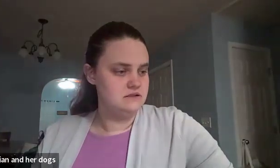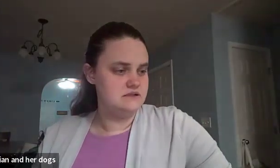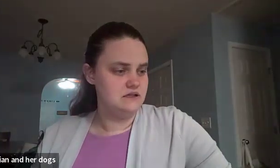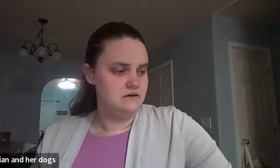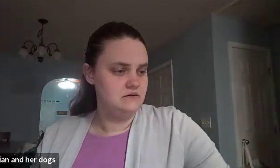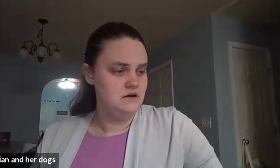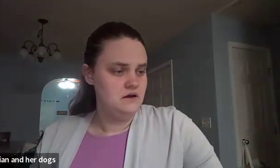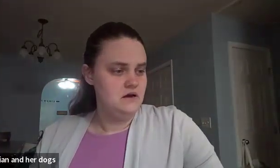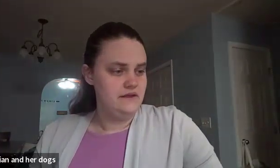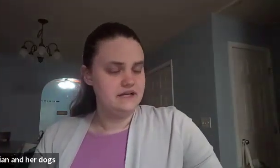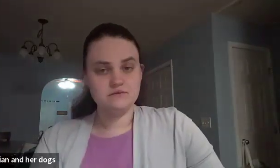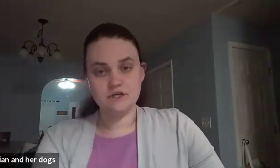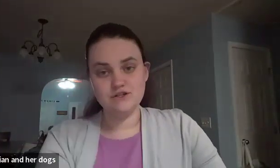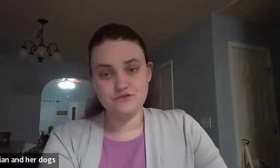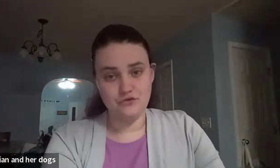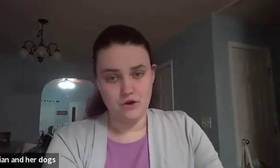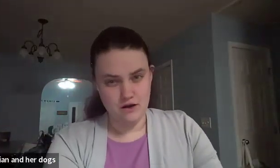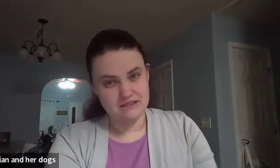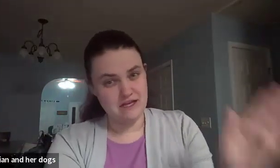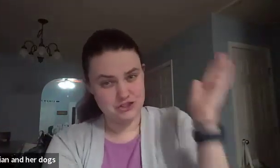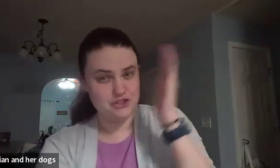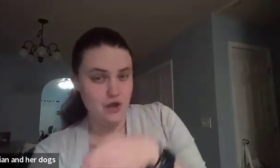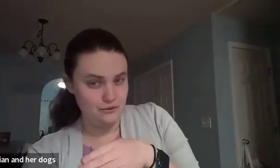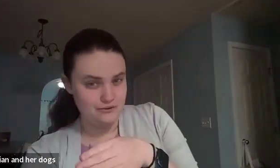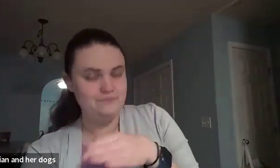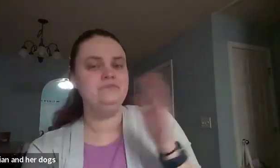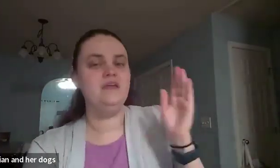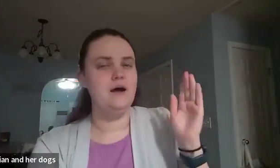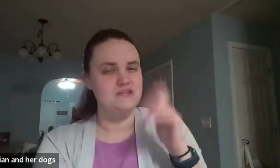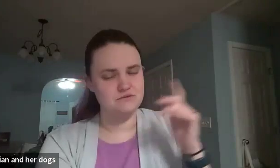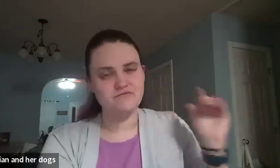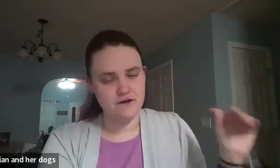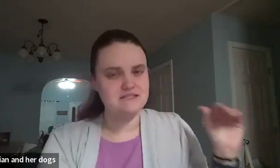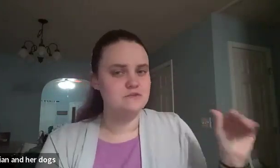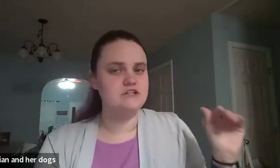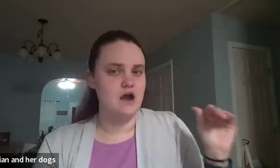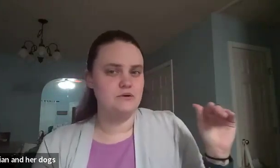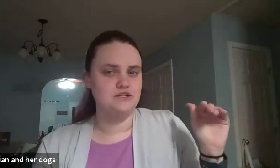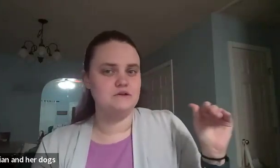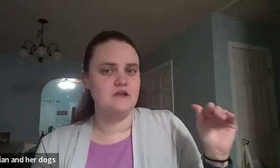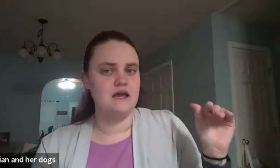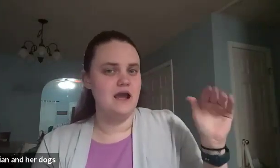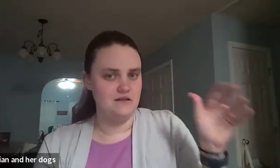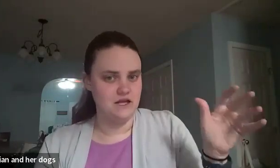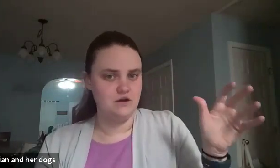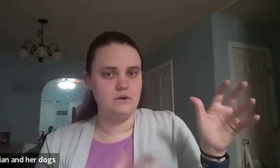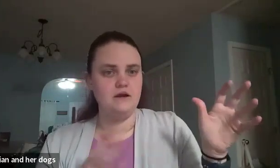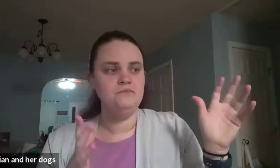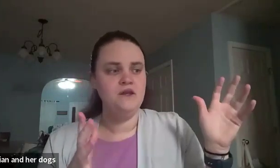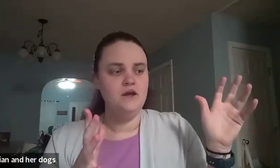let's see. The next one we're gonna do is frog slash toad. This one's very similar to how we do with like alligator, where